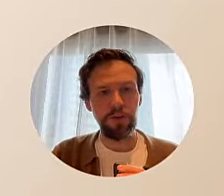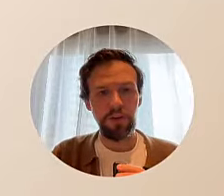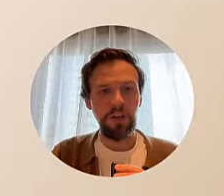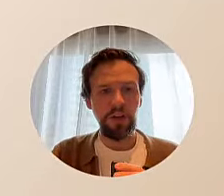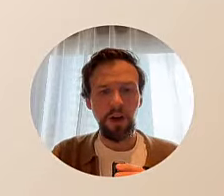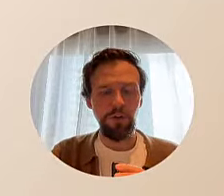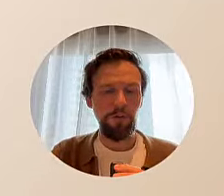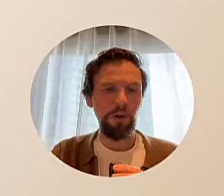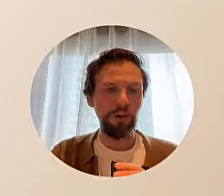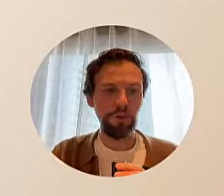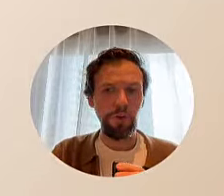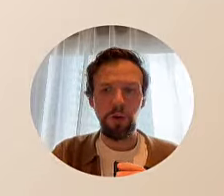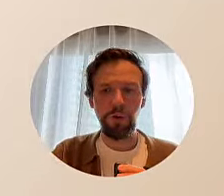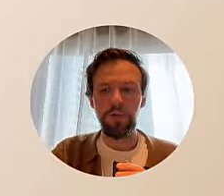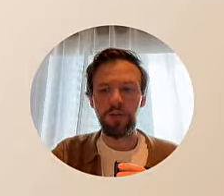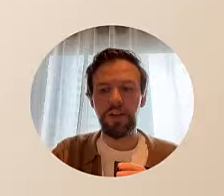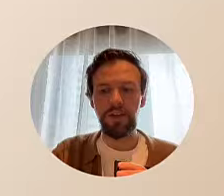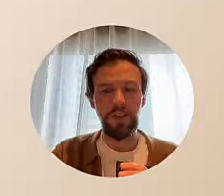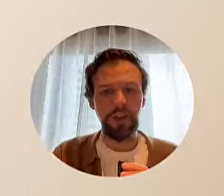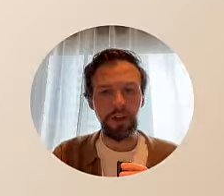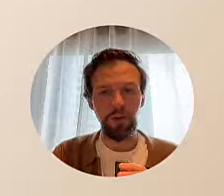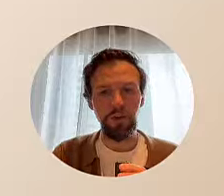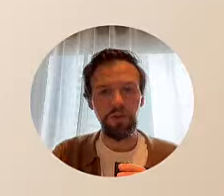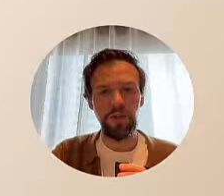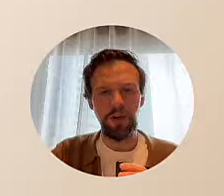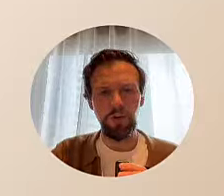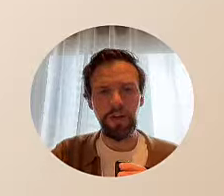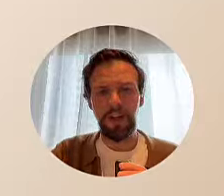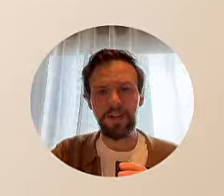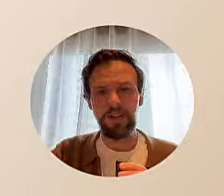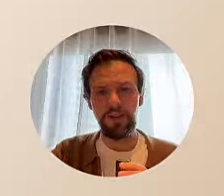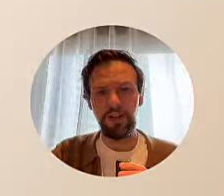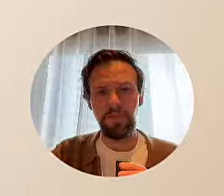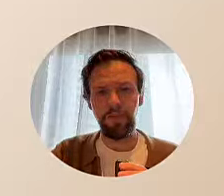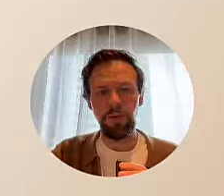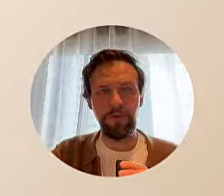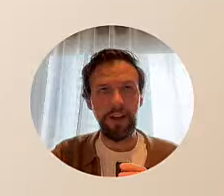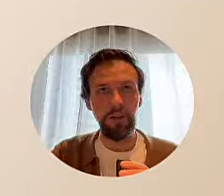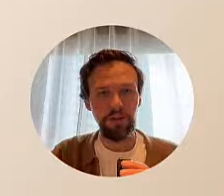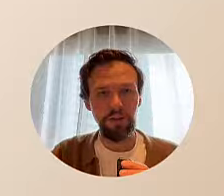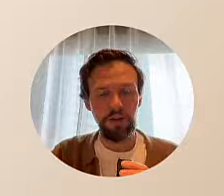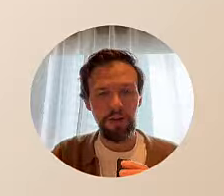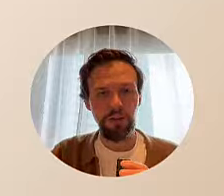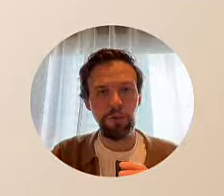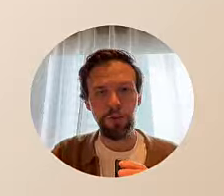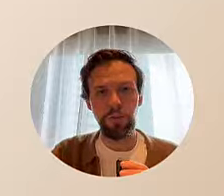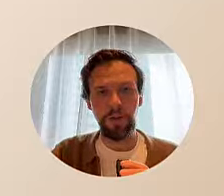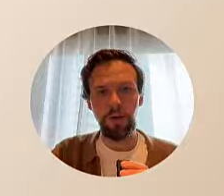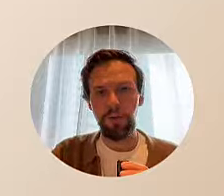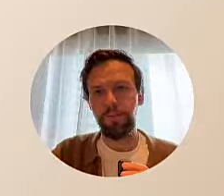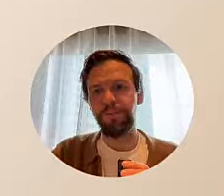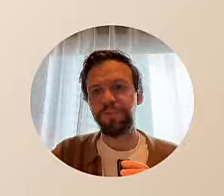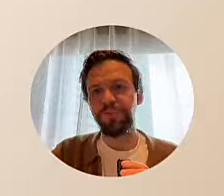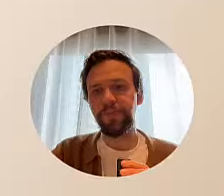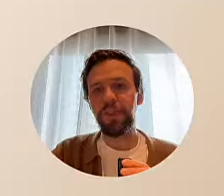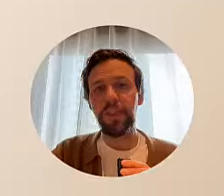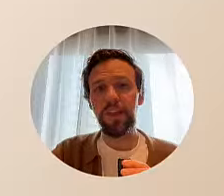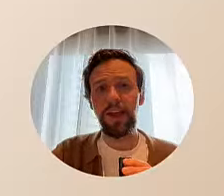completely put Art of Fauna to hold until I could realize or find out a solution to my